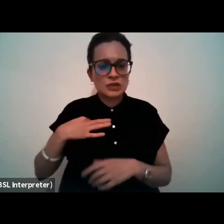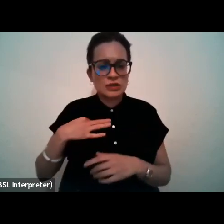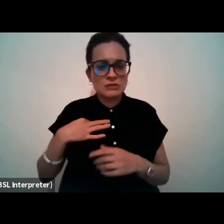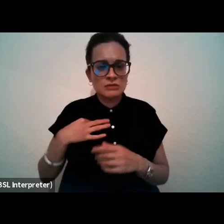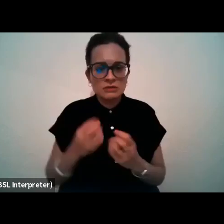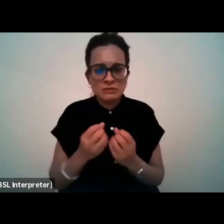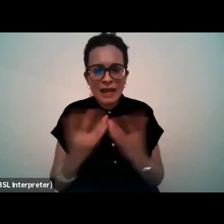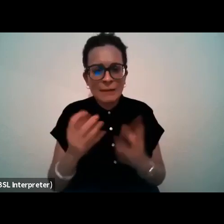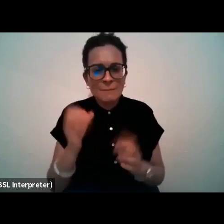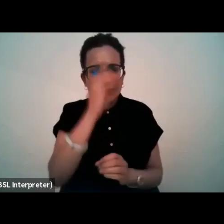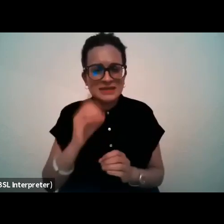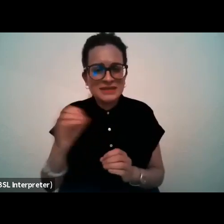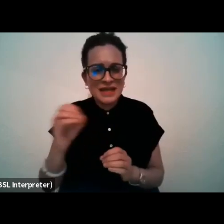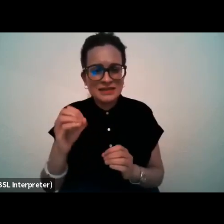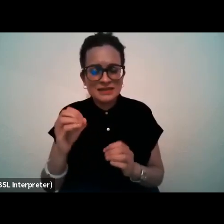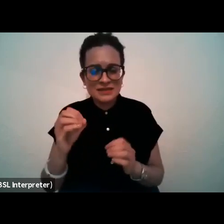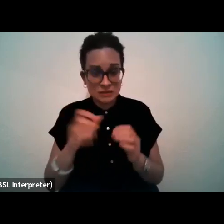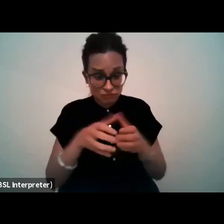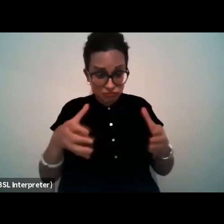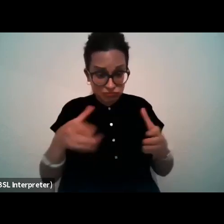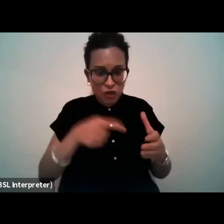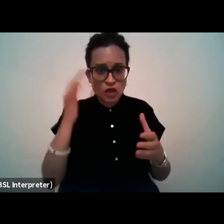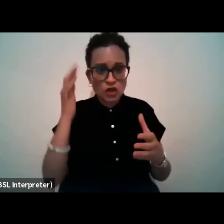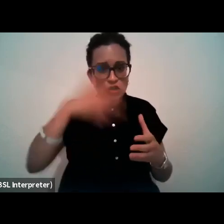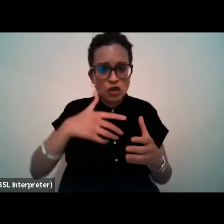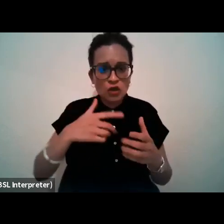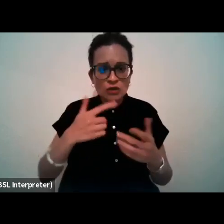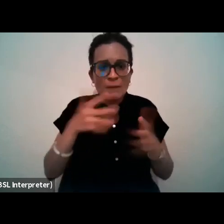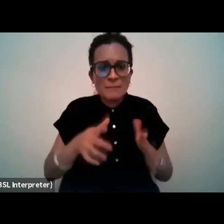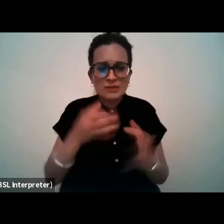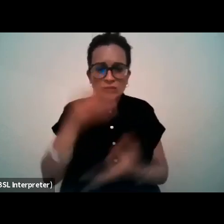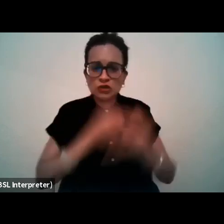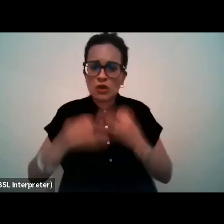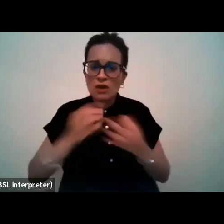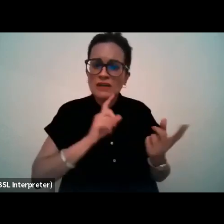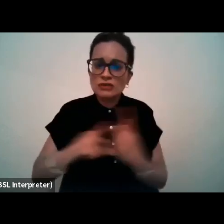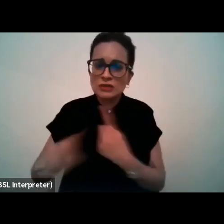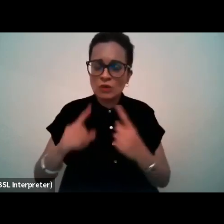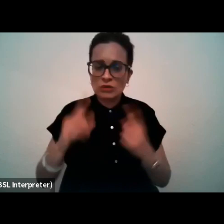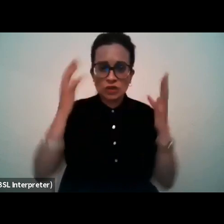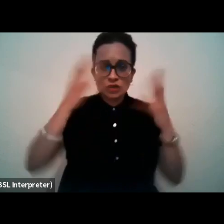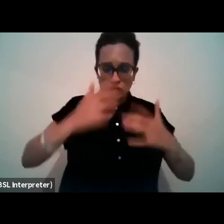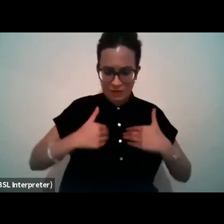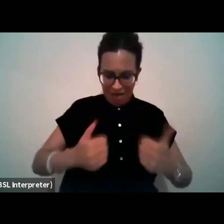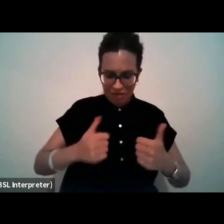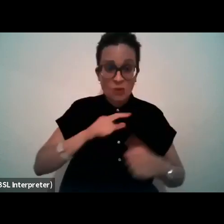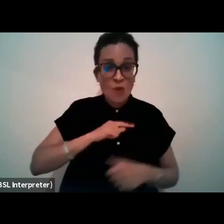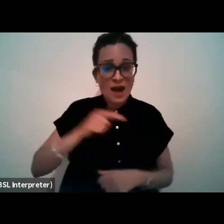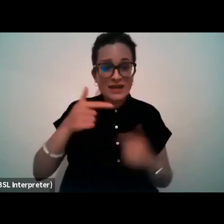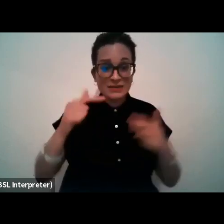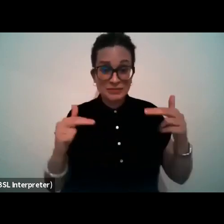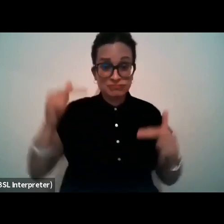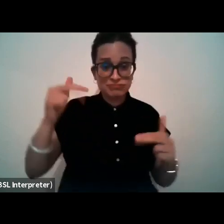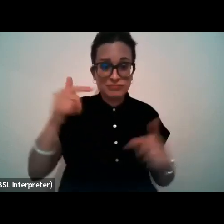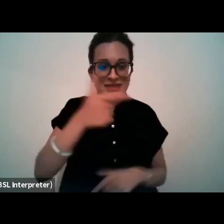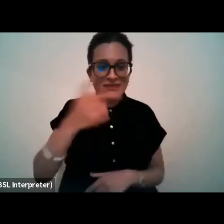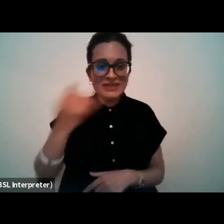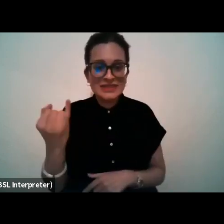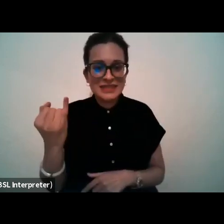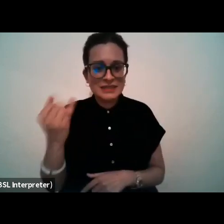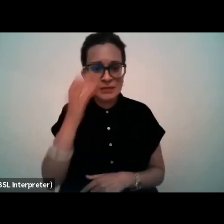its survey were either concerned or very concerned for their health, a figure that rose to 76% among BAME